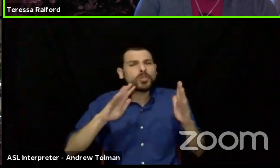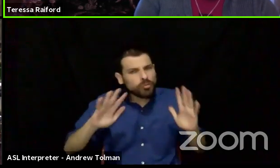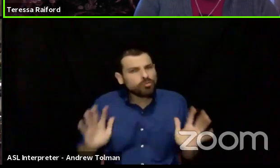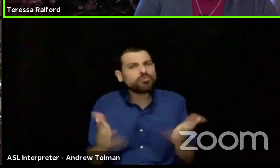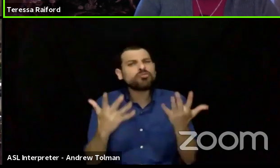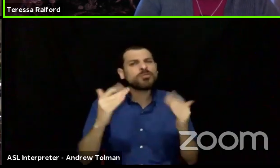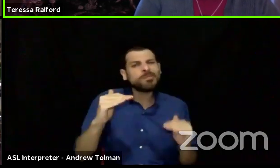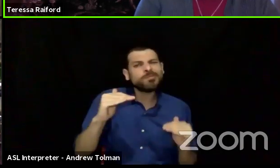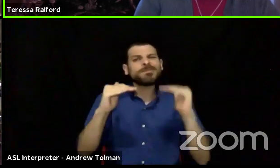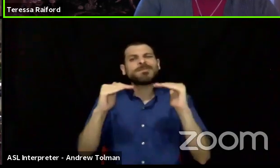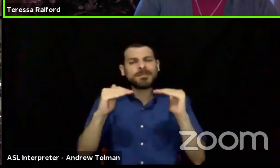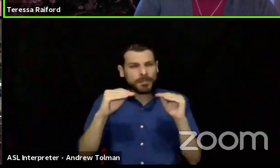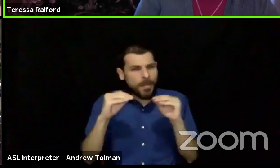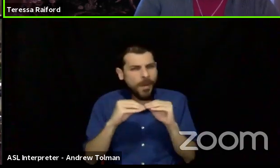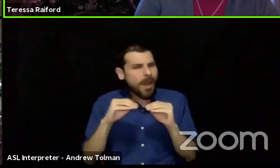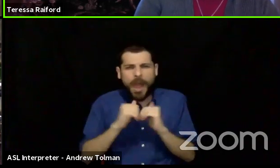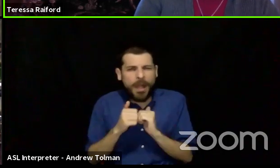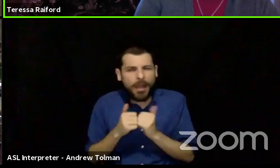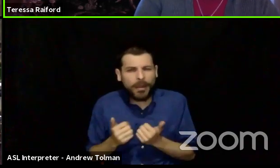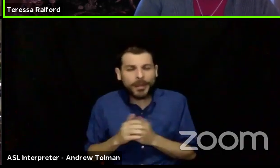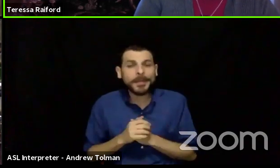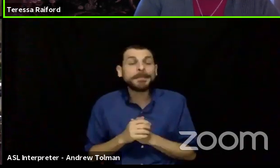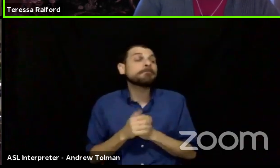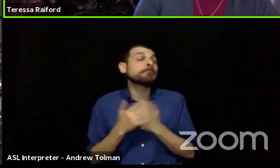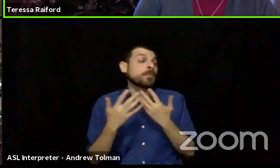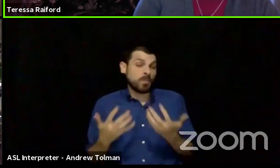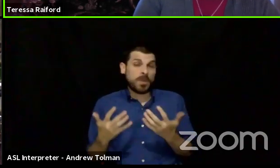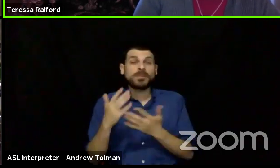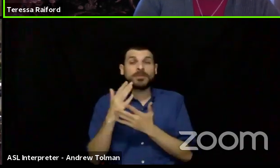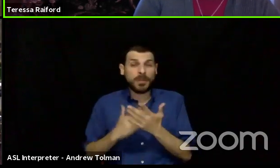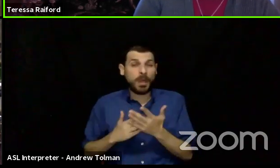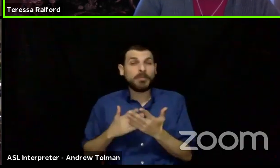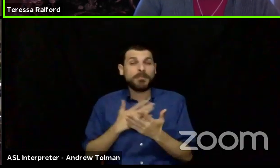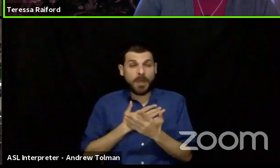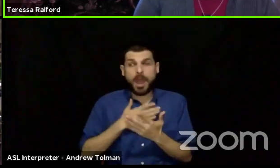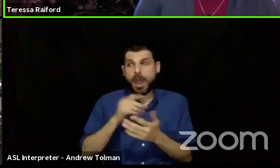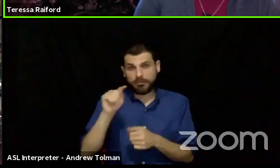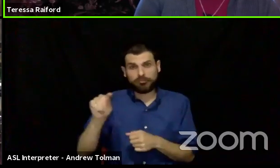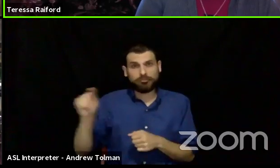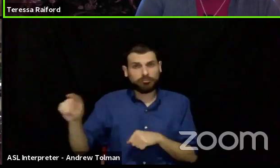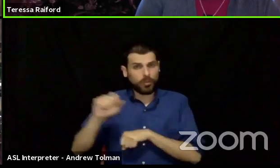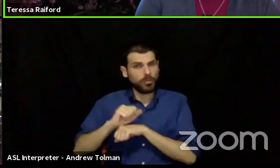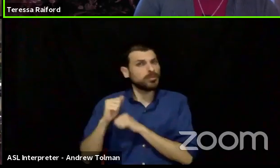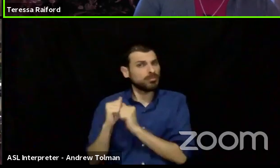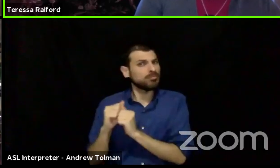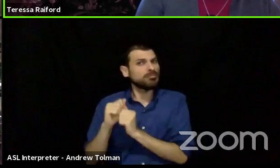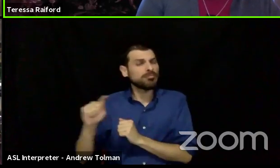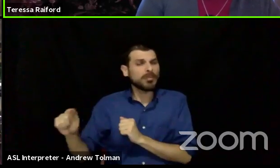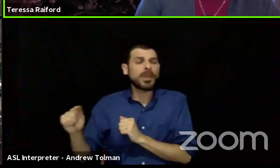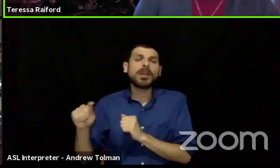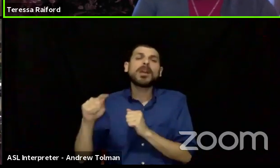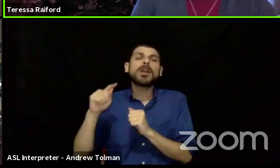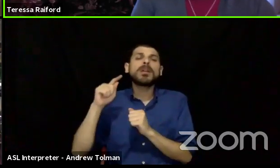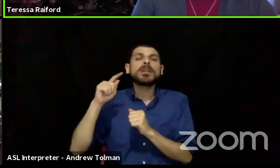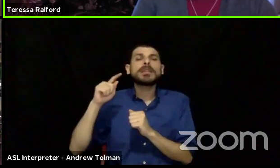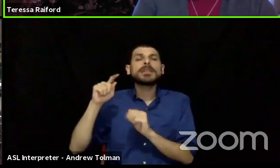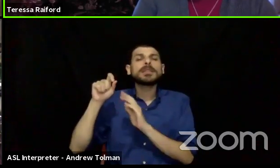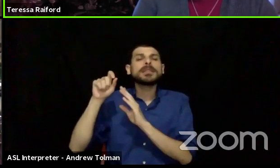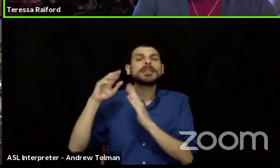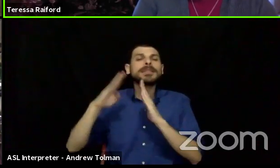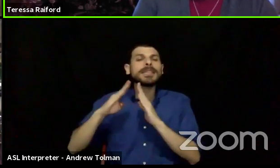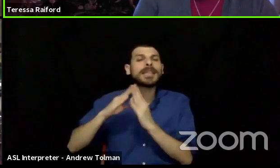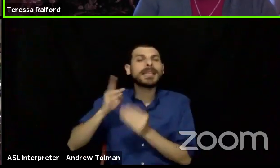relationship with some of the people in the city's records and management office. I go there, well, I was going there once